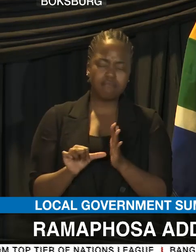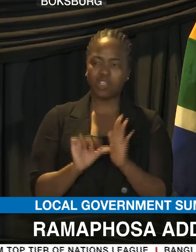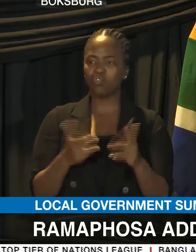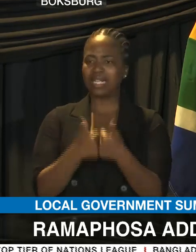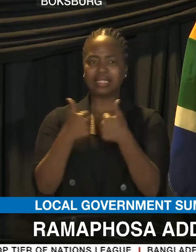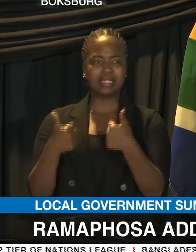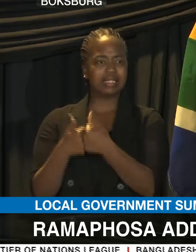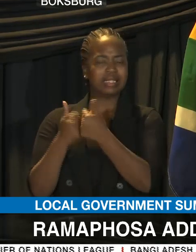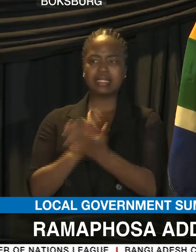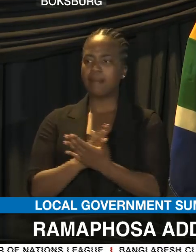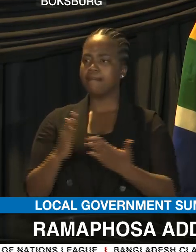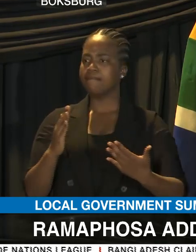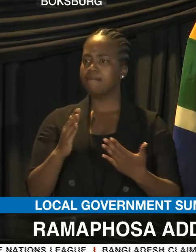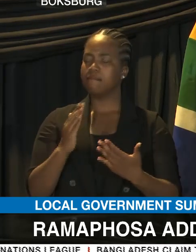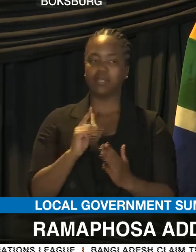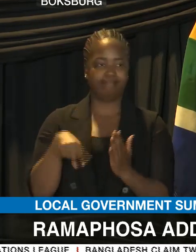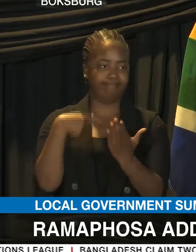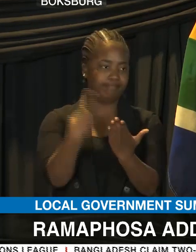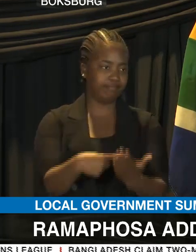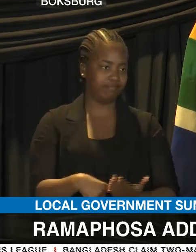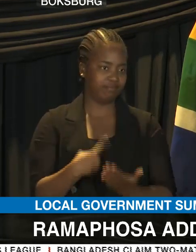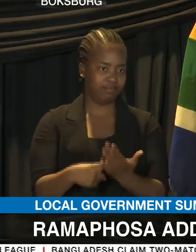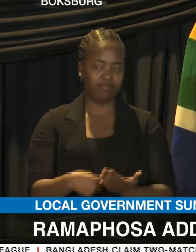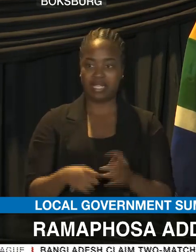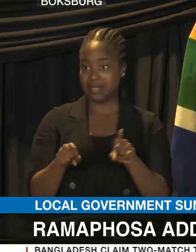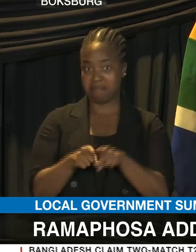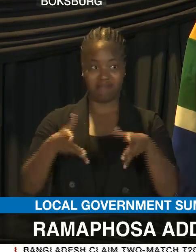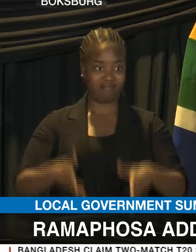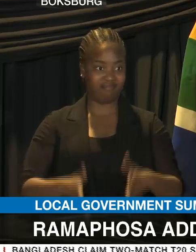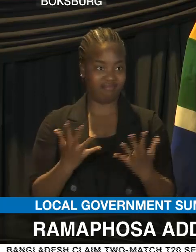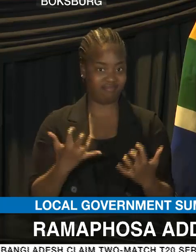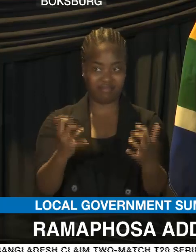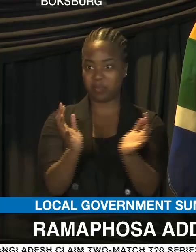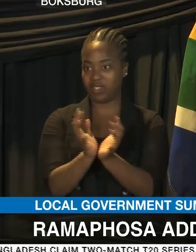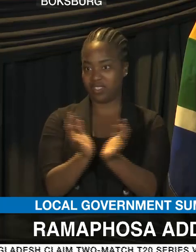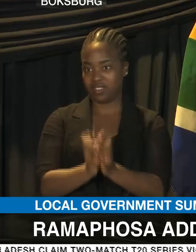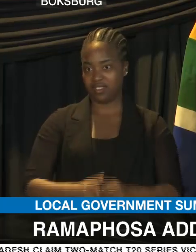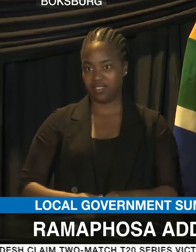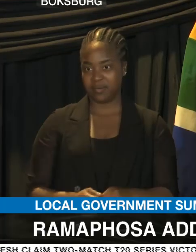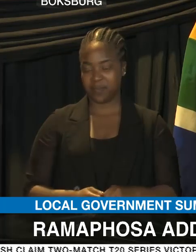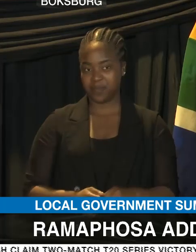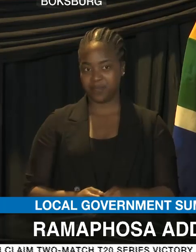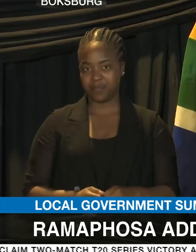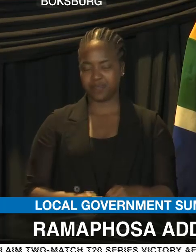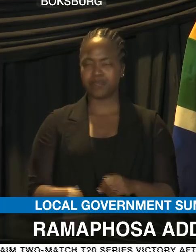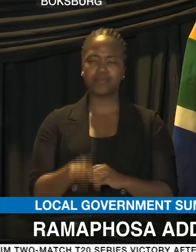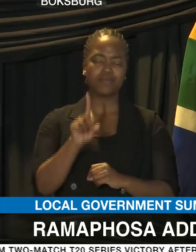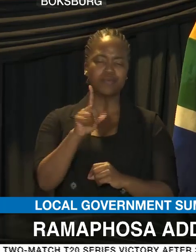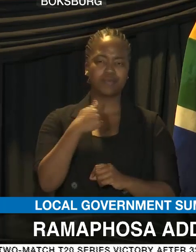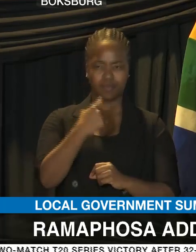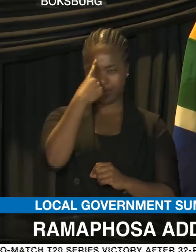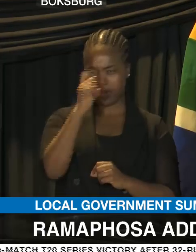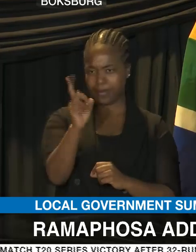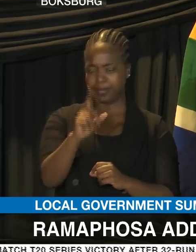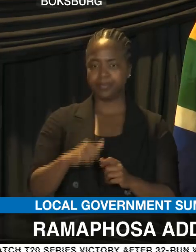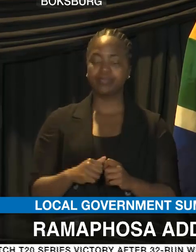challenges are being discussed at this summit. But I would like to believe